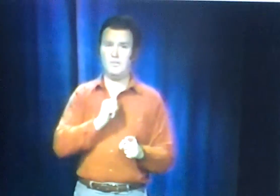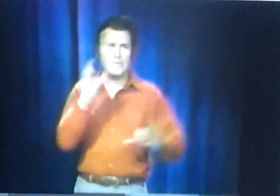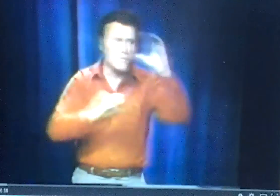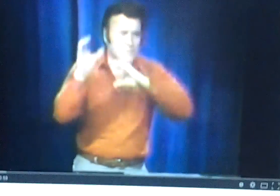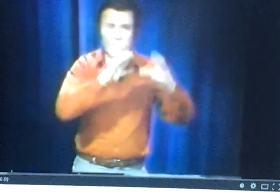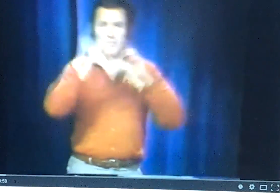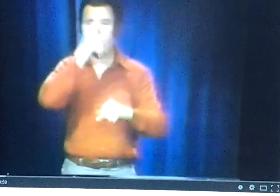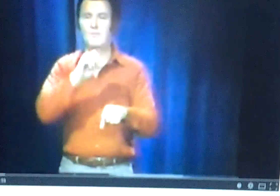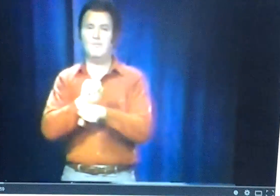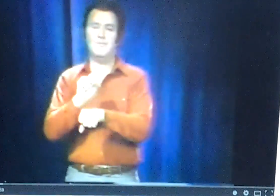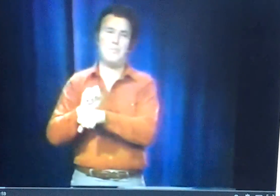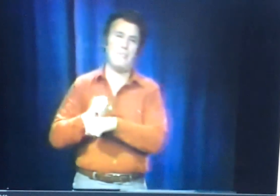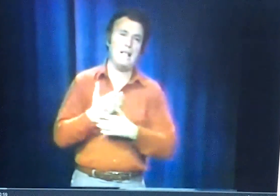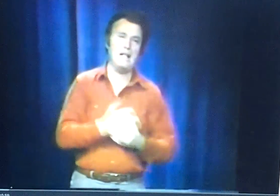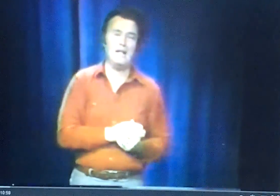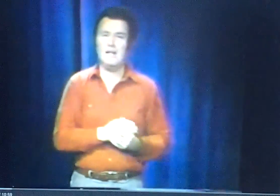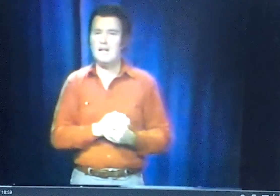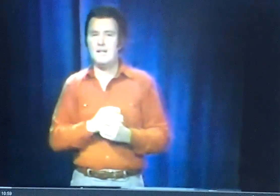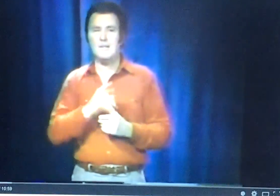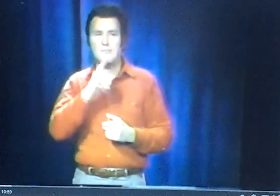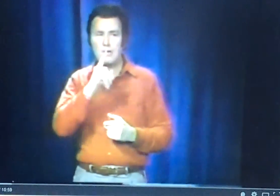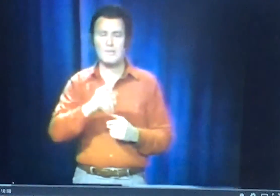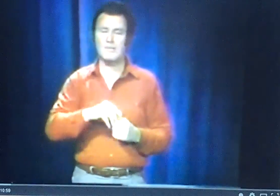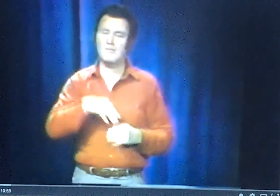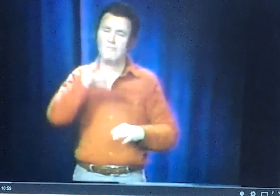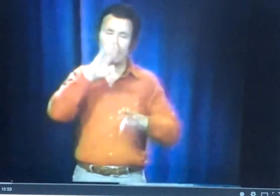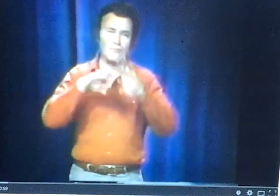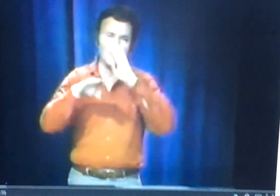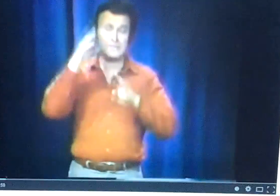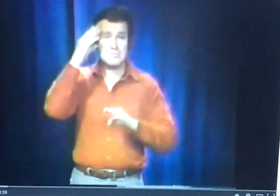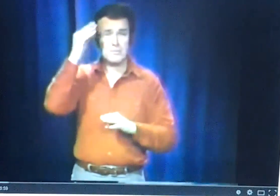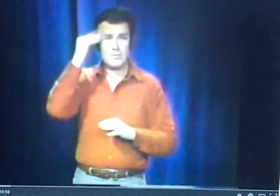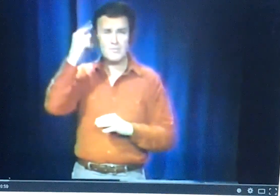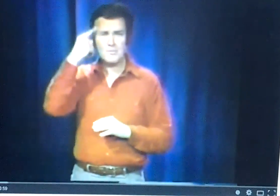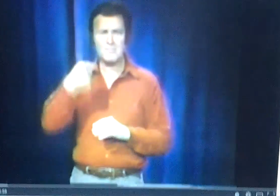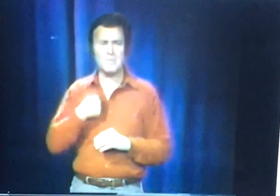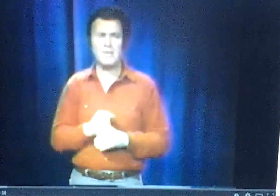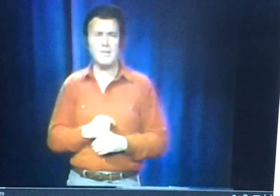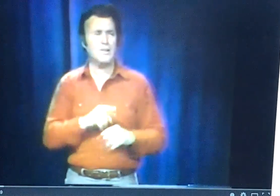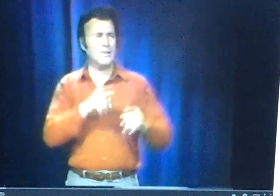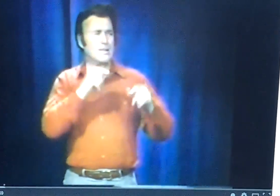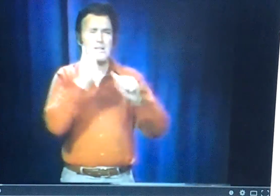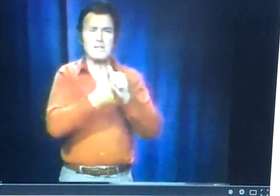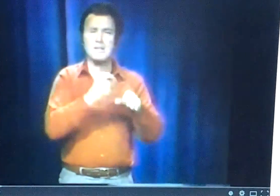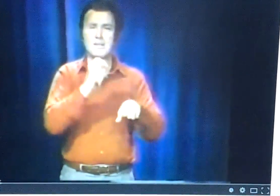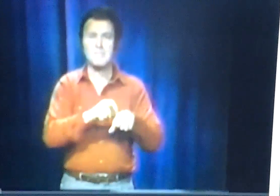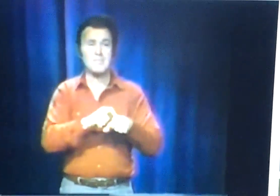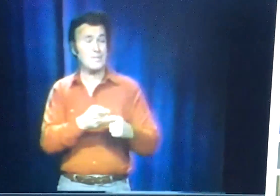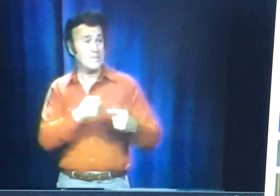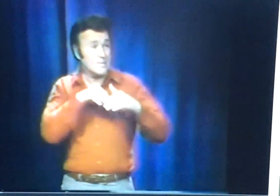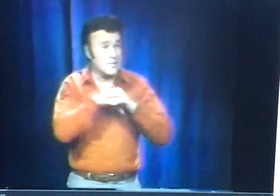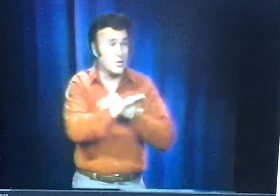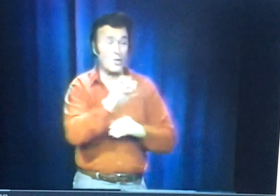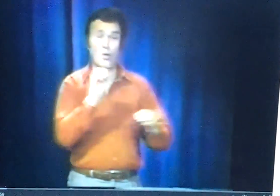Many places had students on break from school applying for jobs. My parents were worried about